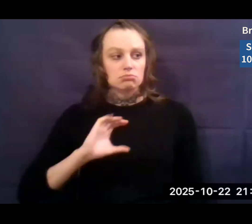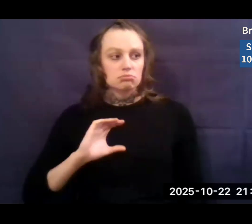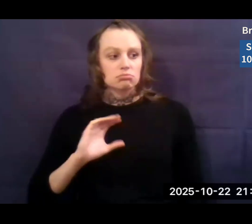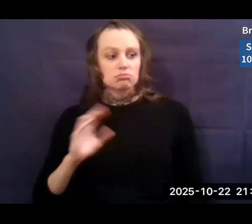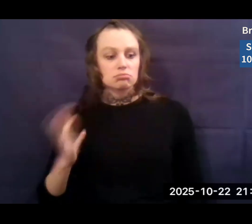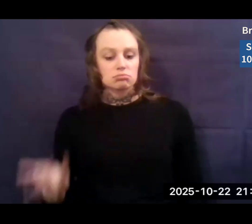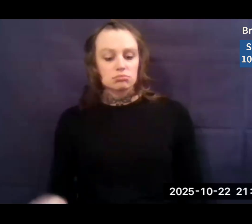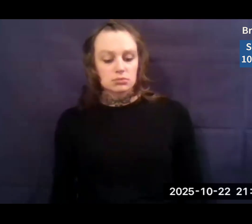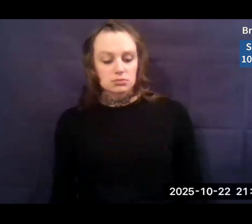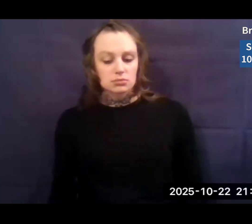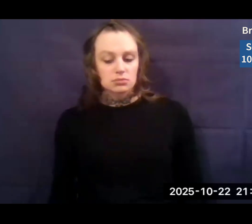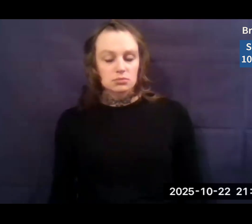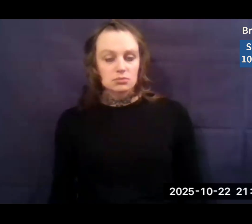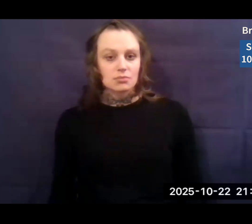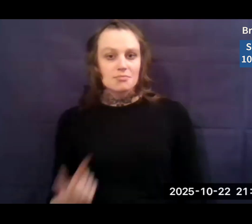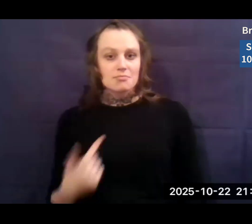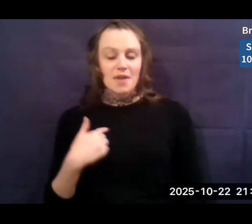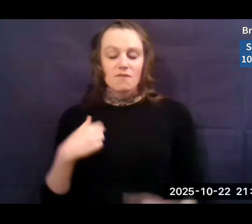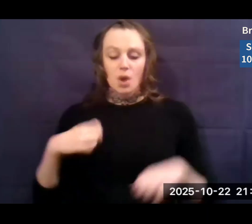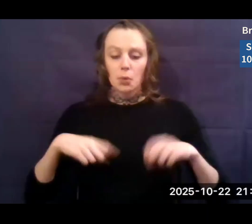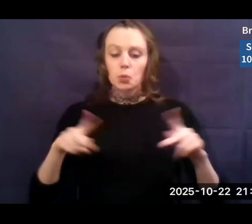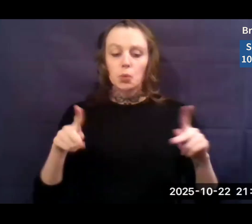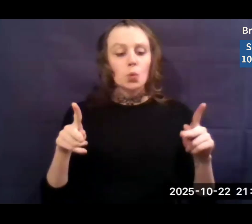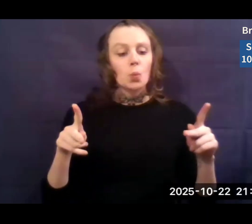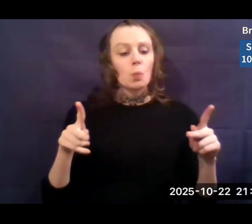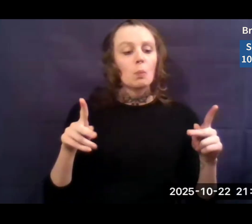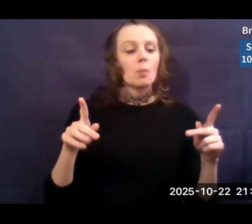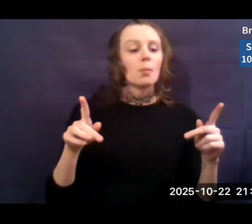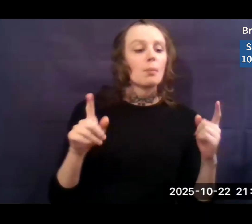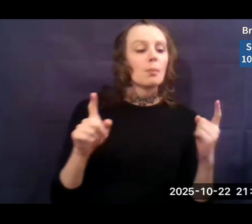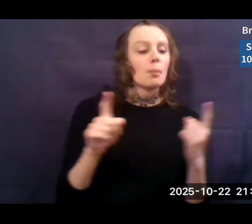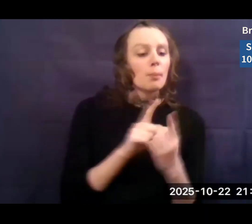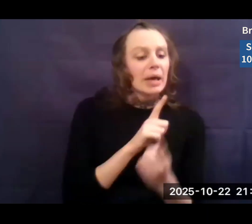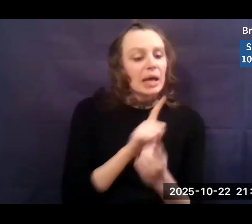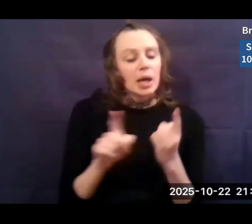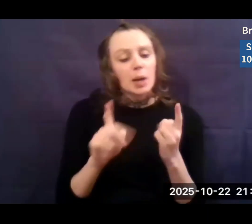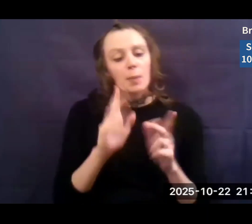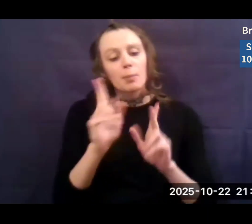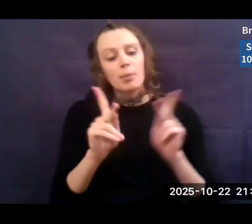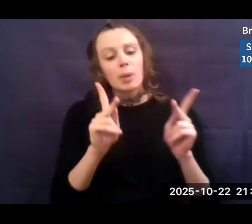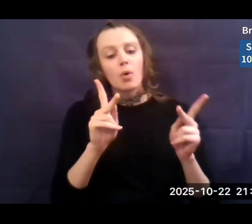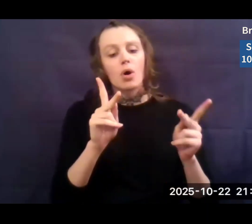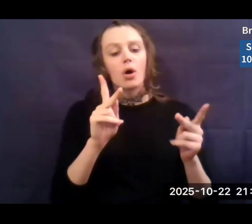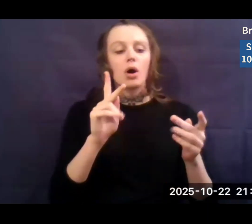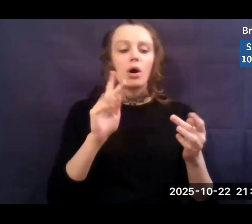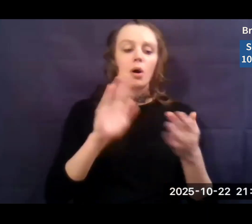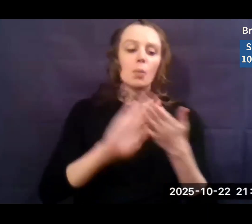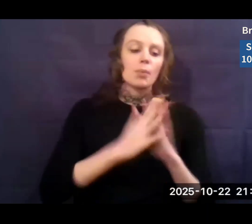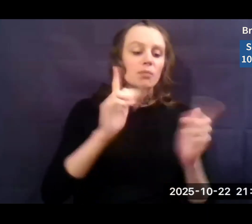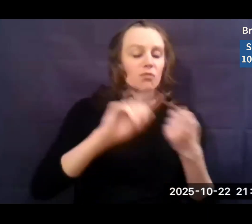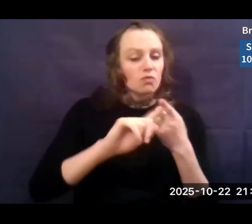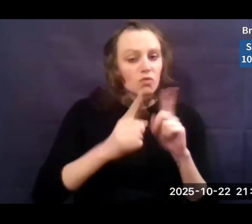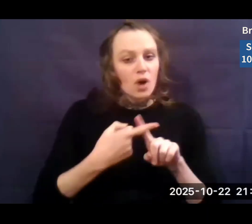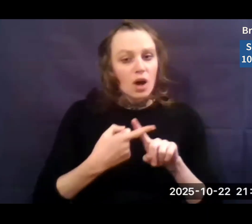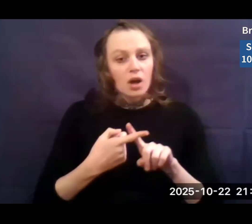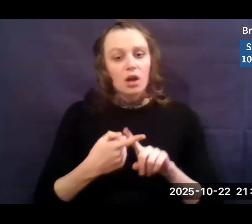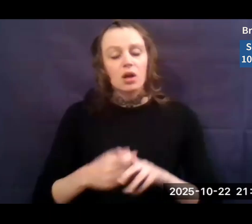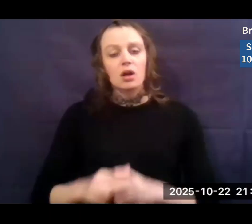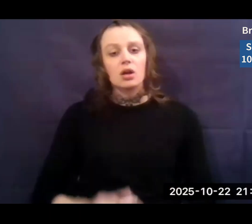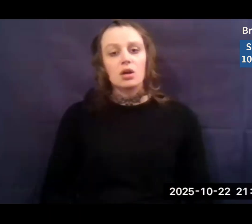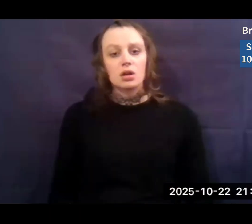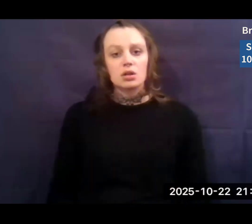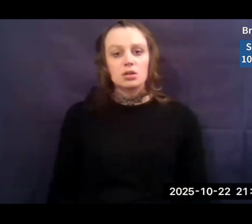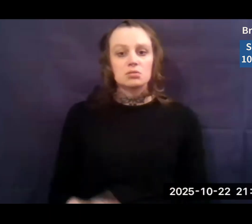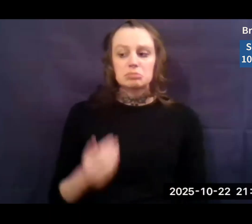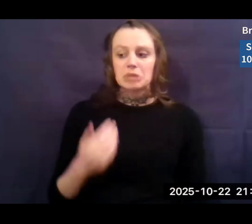I get the chance to get to know people. Um, I get the chance to have